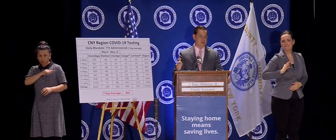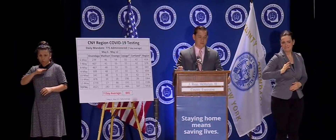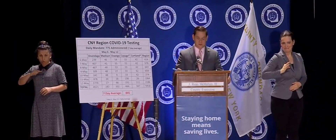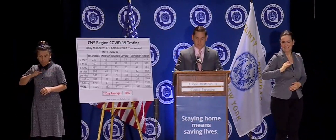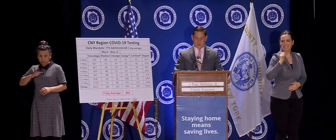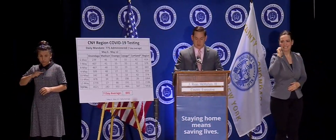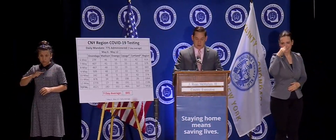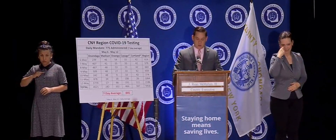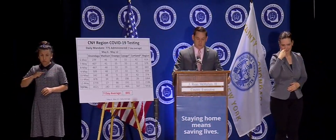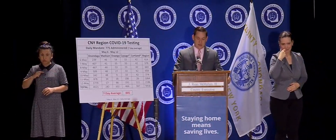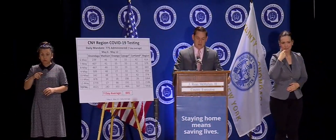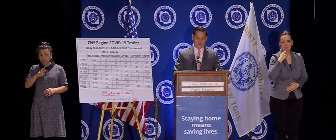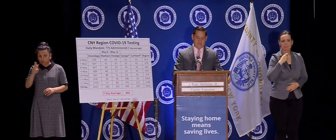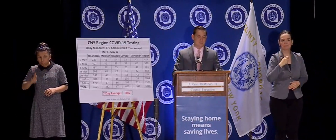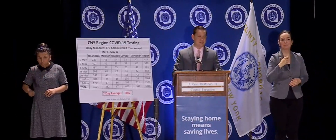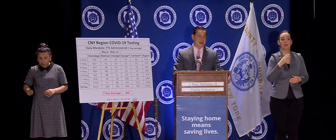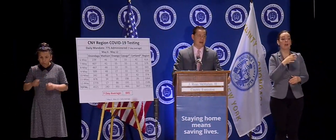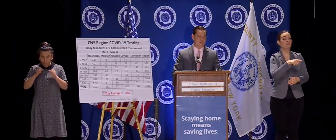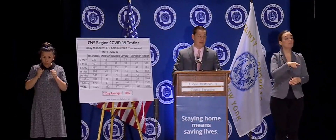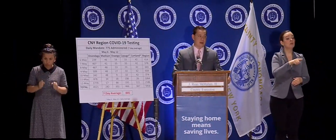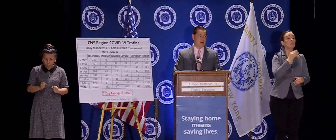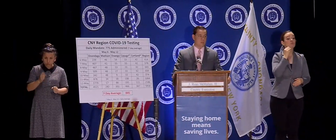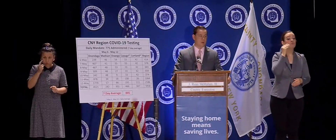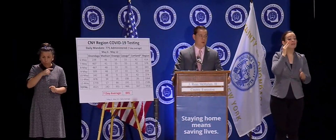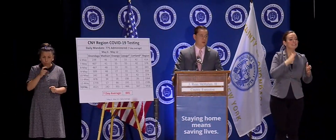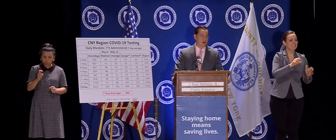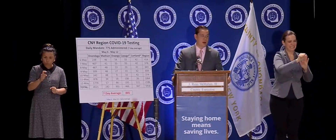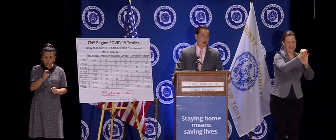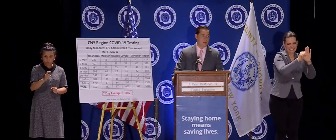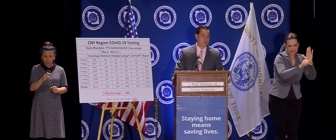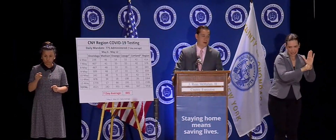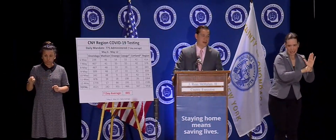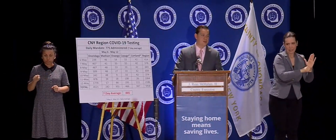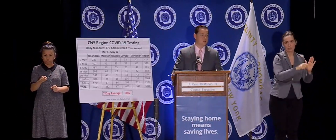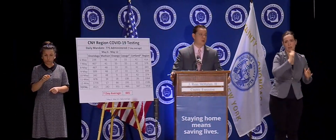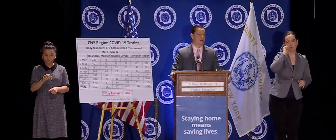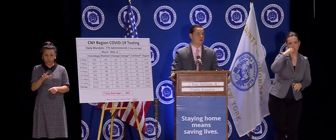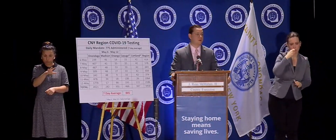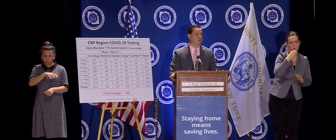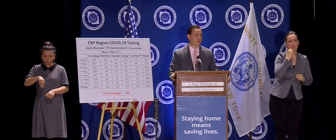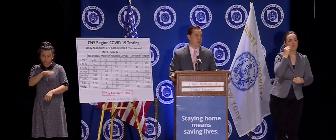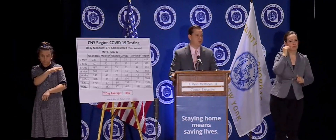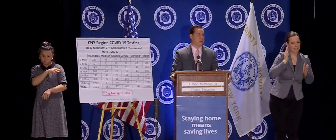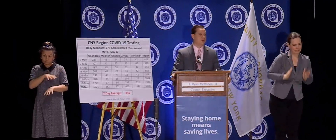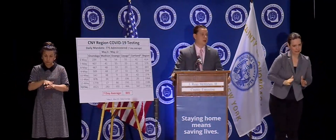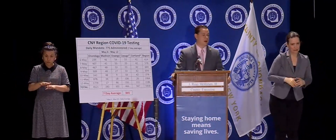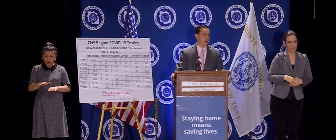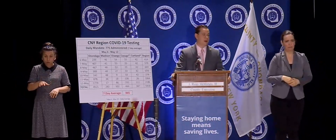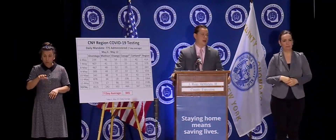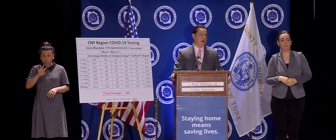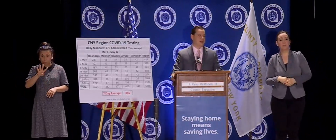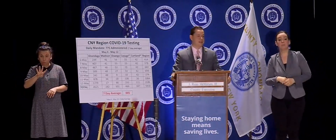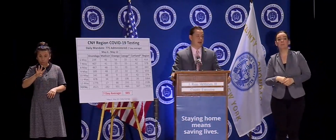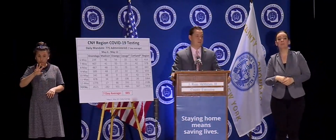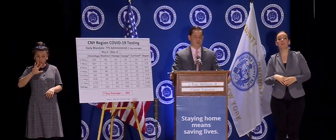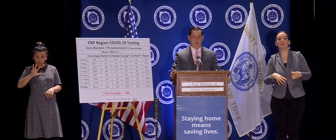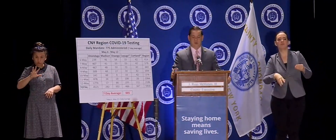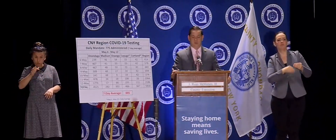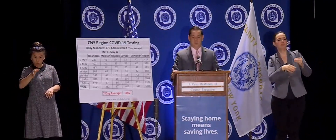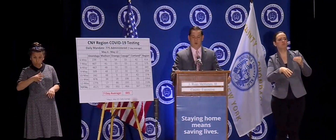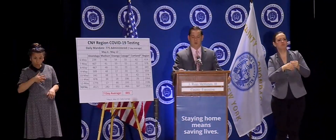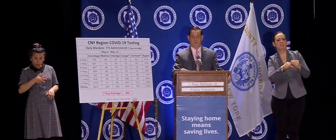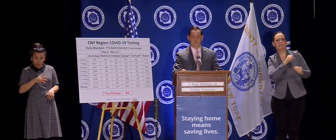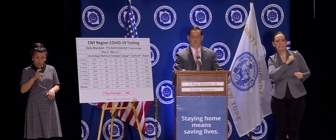and residents. There may be some staff in that number, but I just know that they're affiliated. Anytime